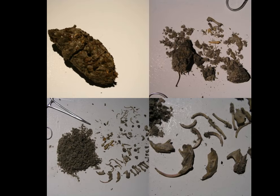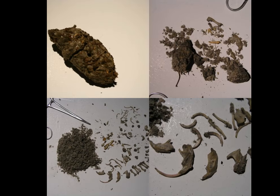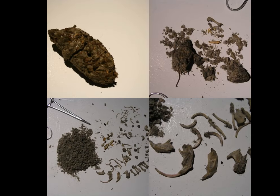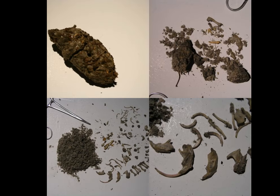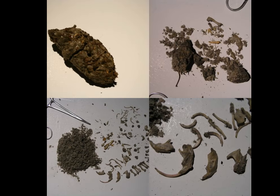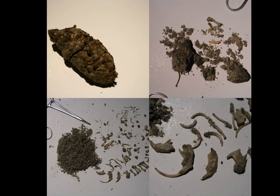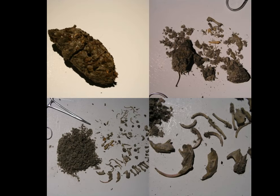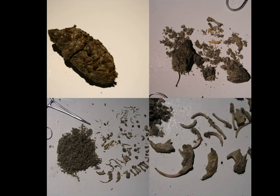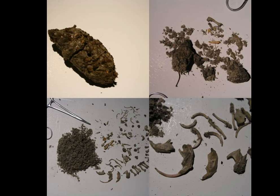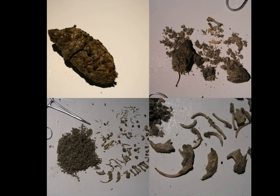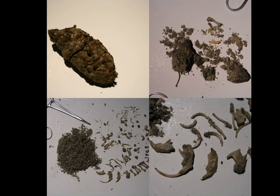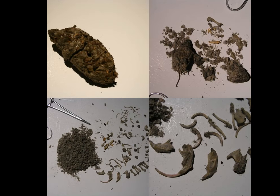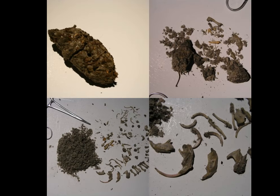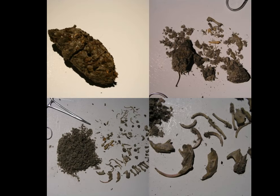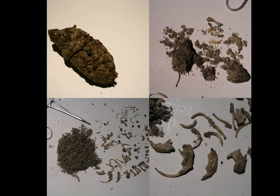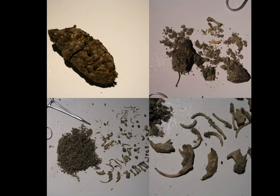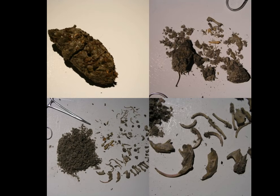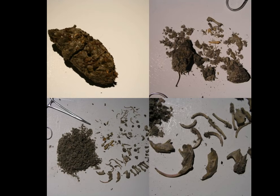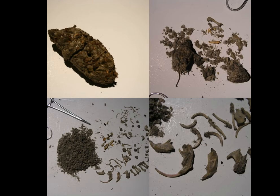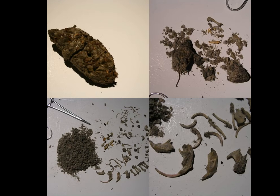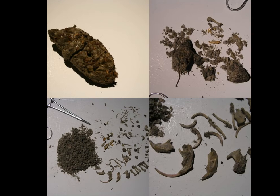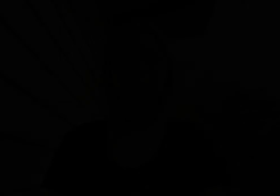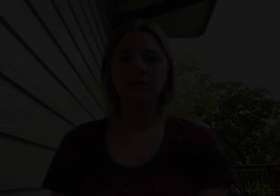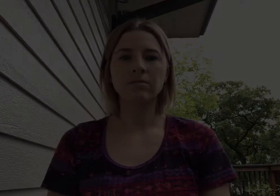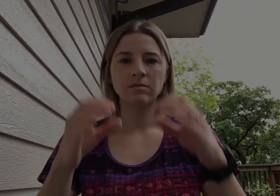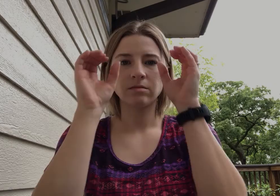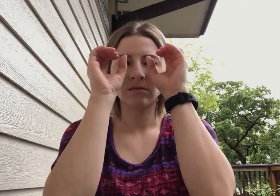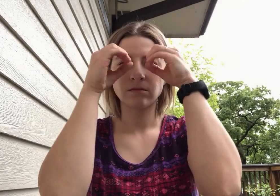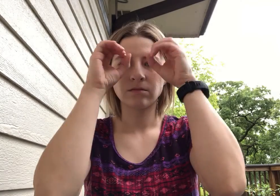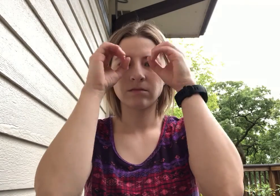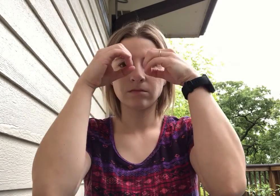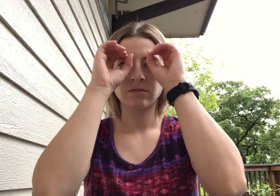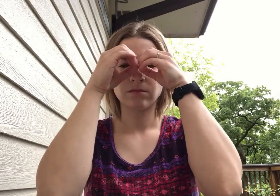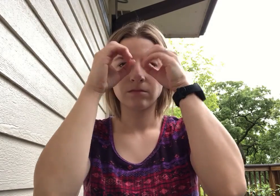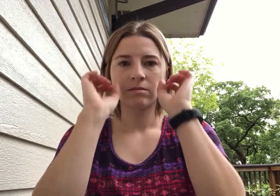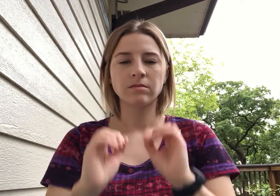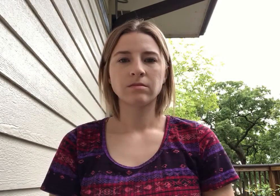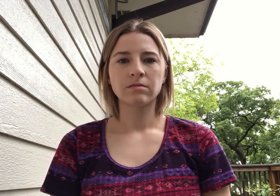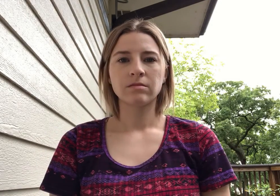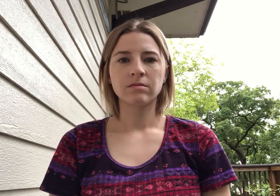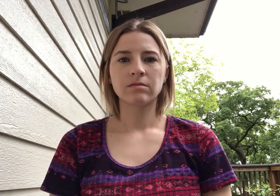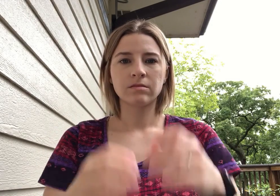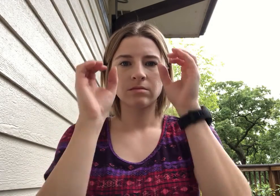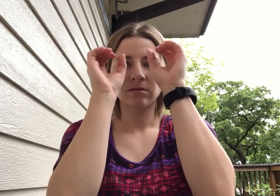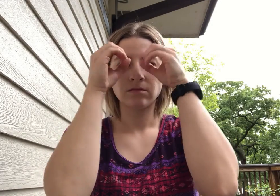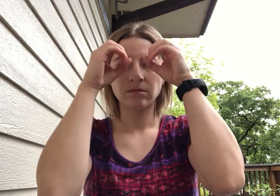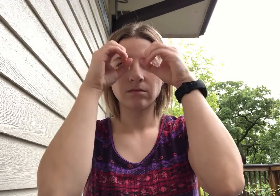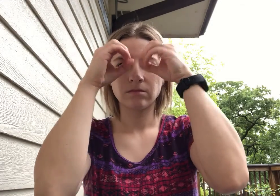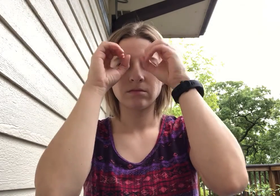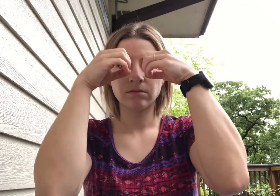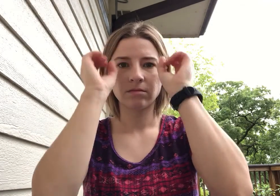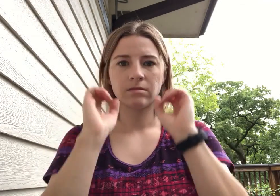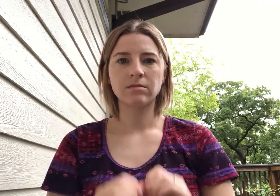To sign owl, make your hands into circles and hold them in front of your eyes. Twist your hands inward and outward.